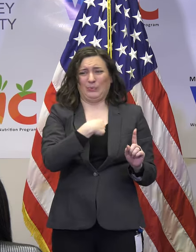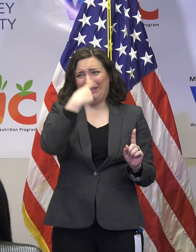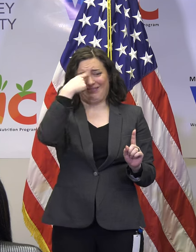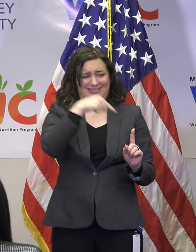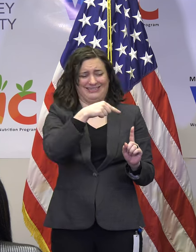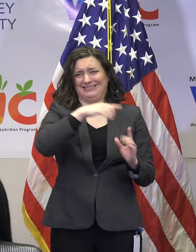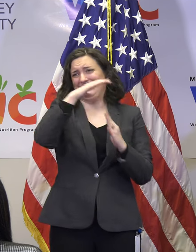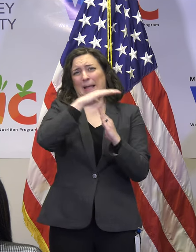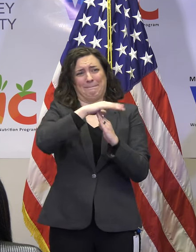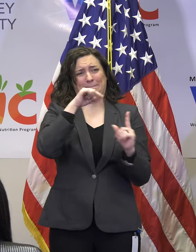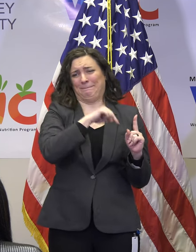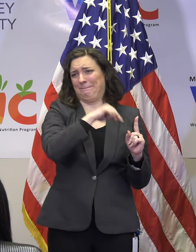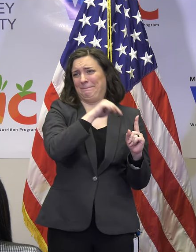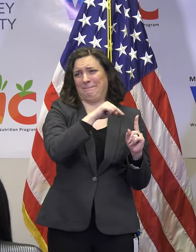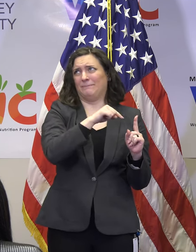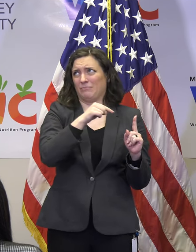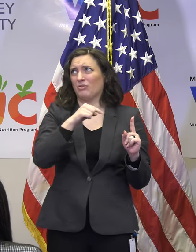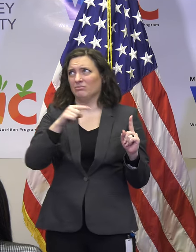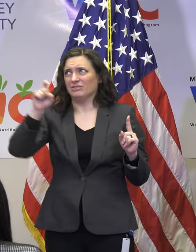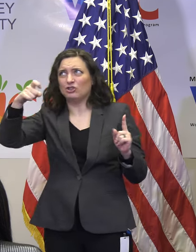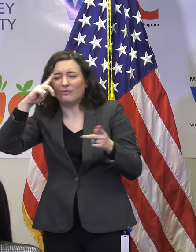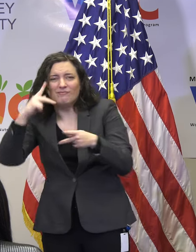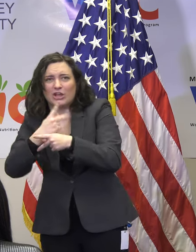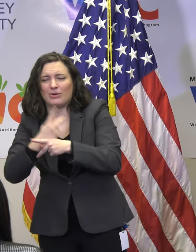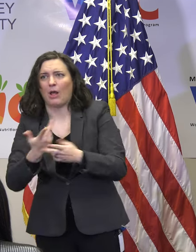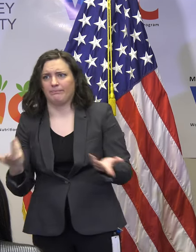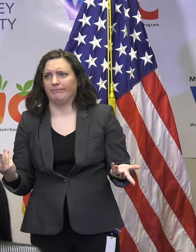the resource to make sure that it's funded adequately.